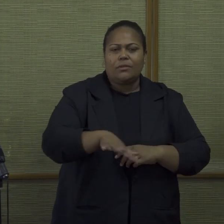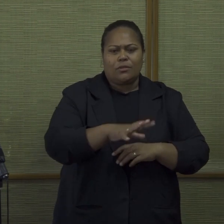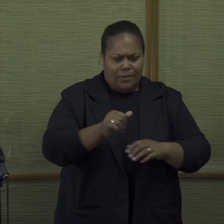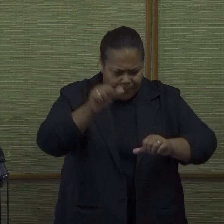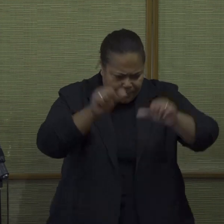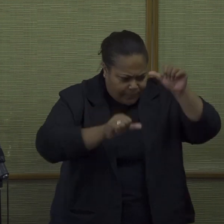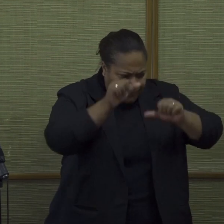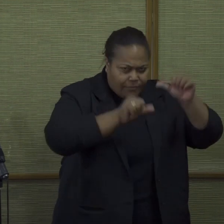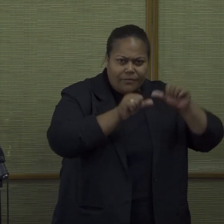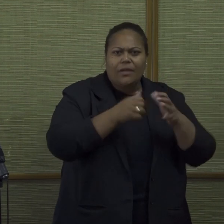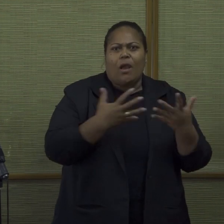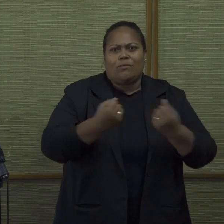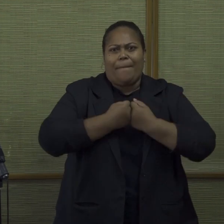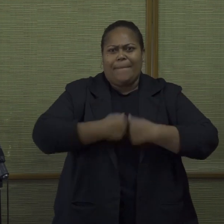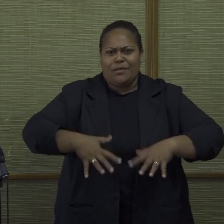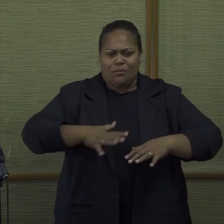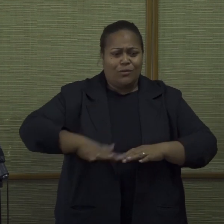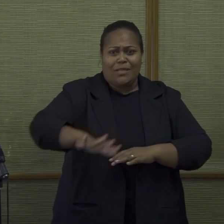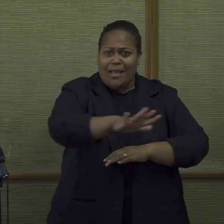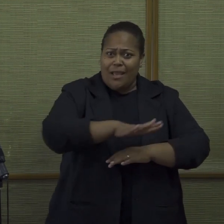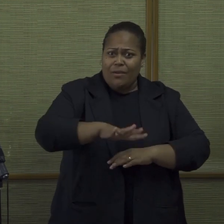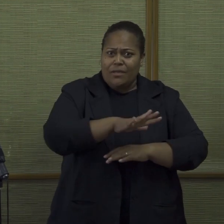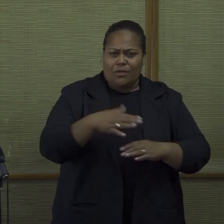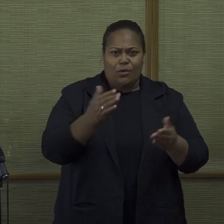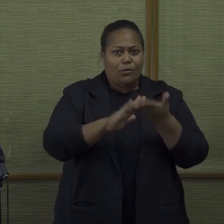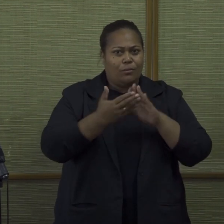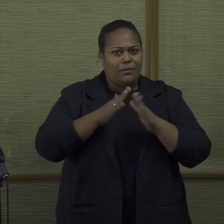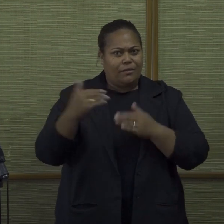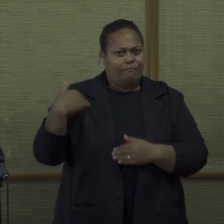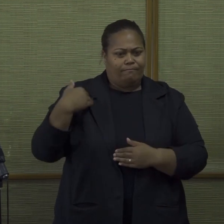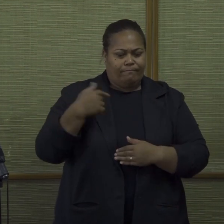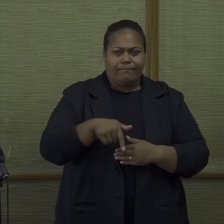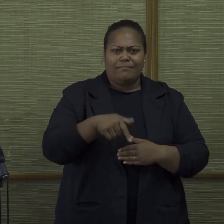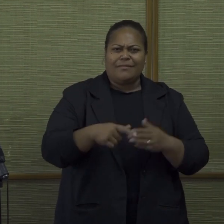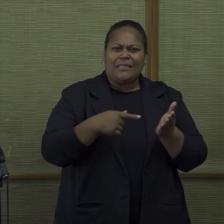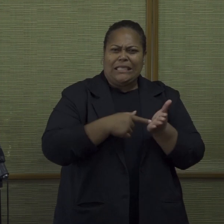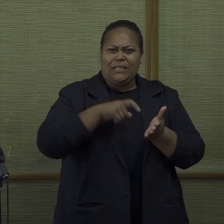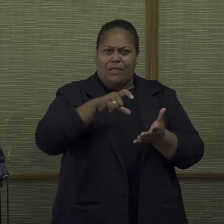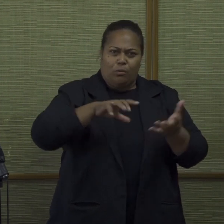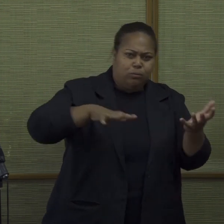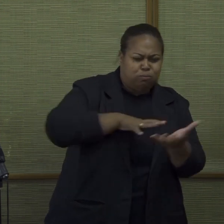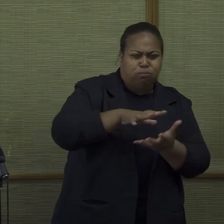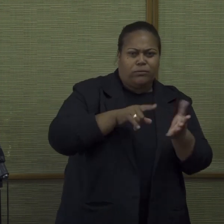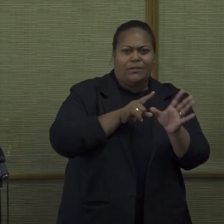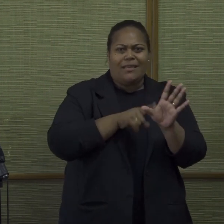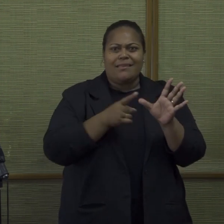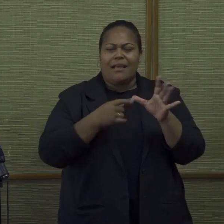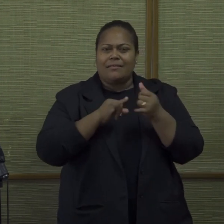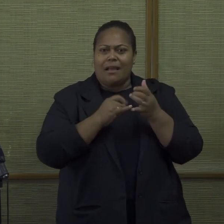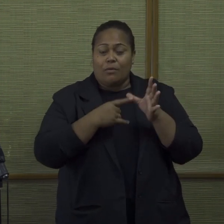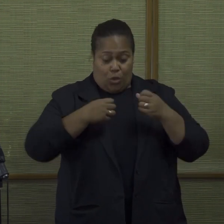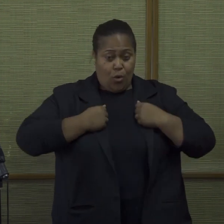assessment, given the extent of the areas and the communities affected by TC Yasa. Upon the completion of this